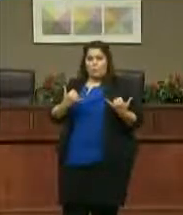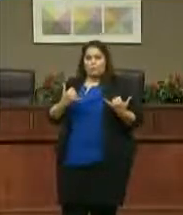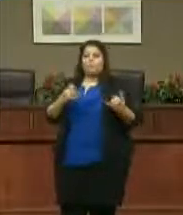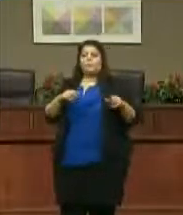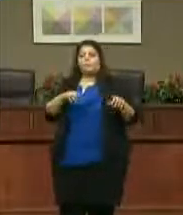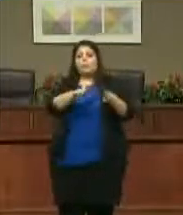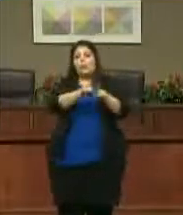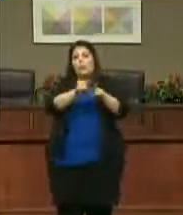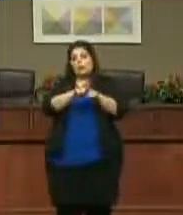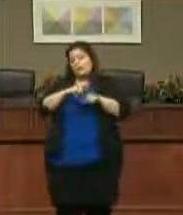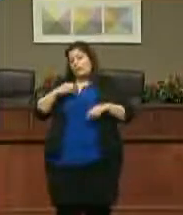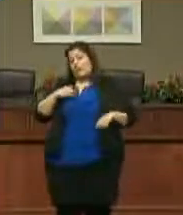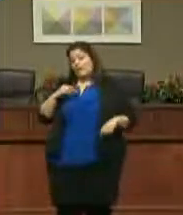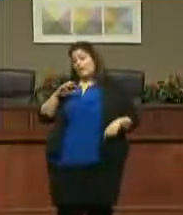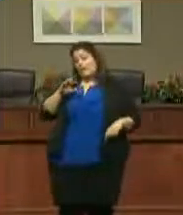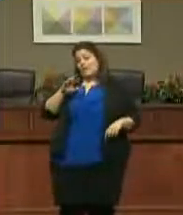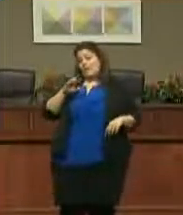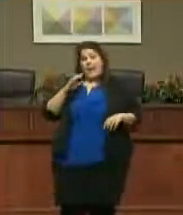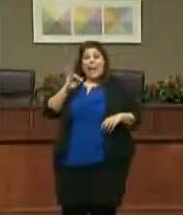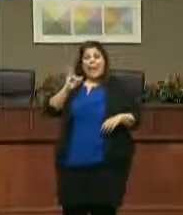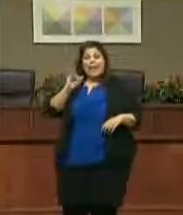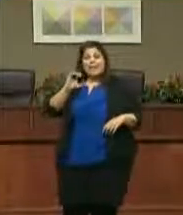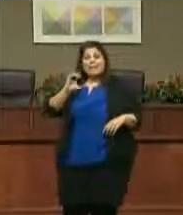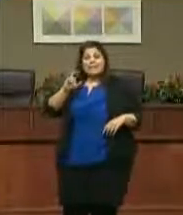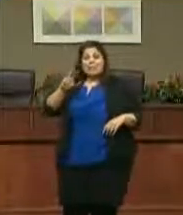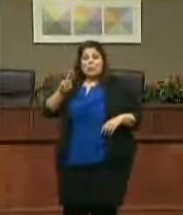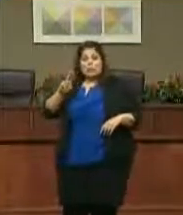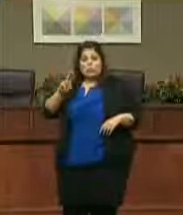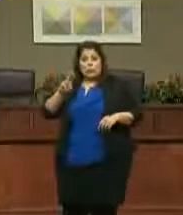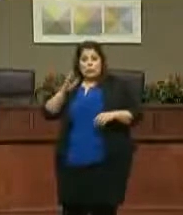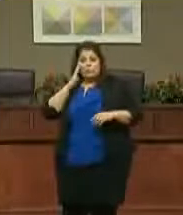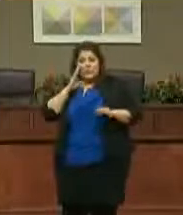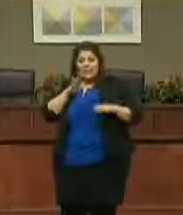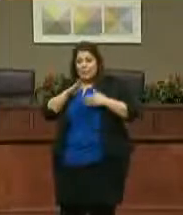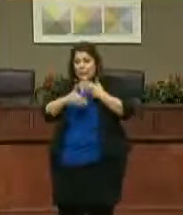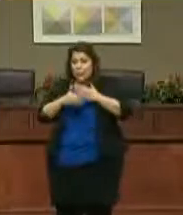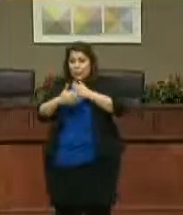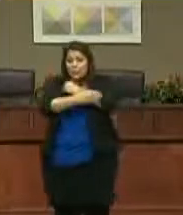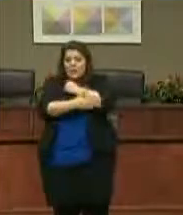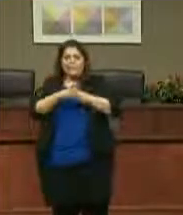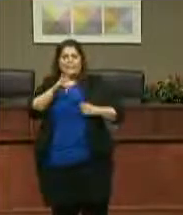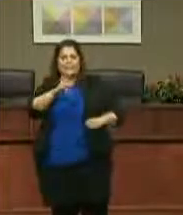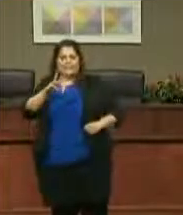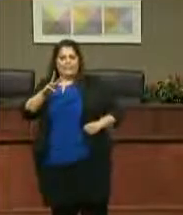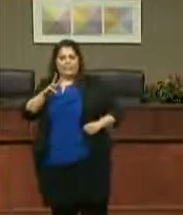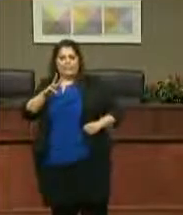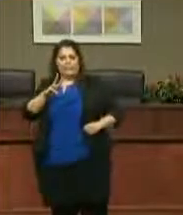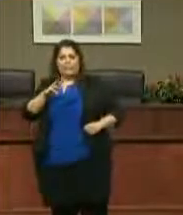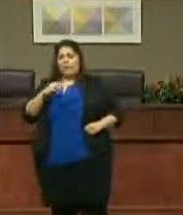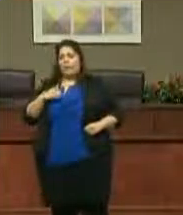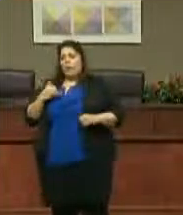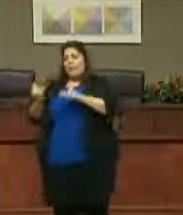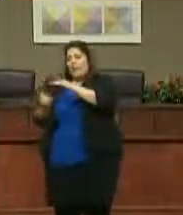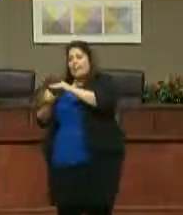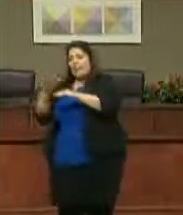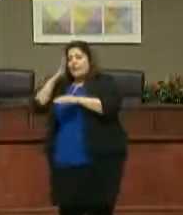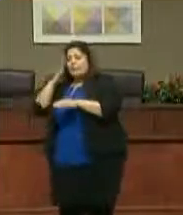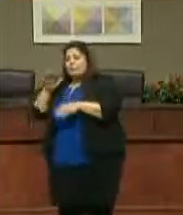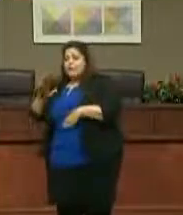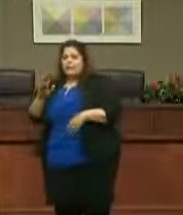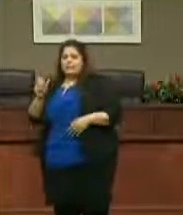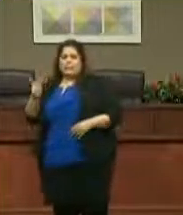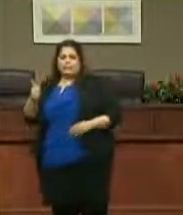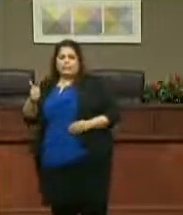have 66 ICU beds available in the county. We have 10 isolation beds. We have